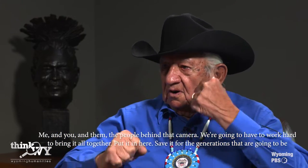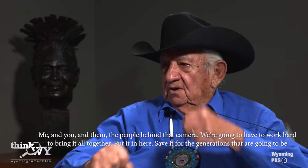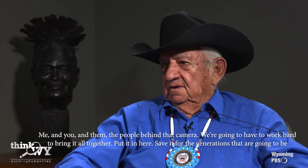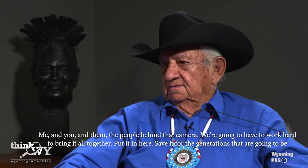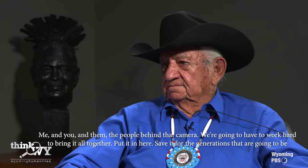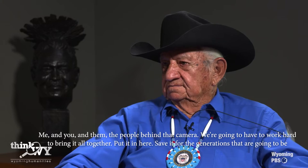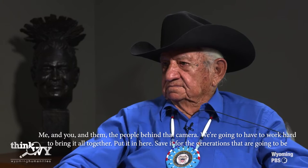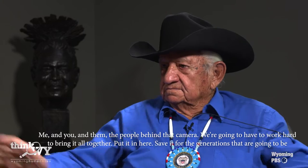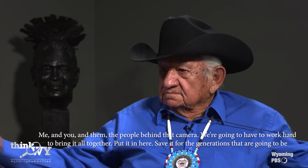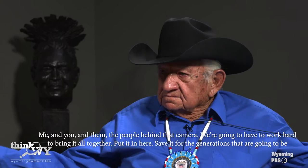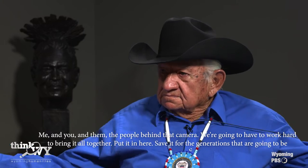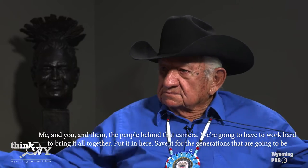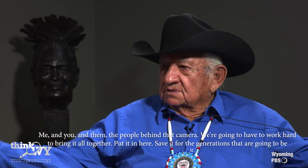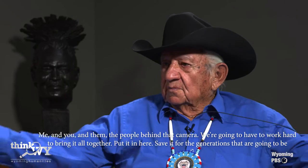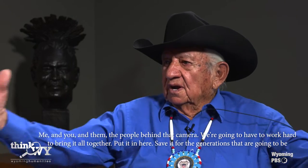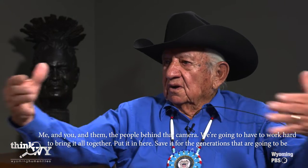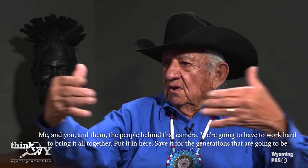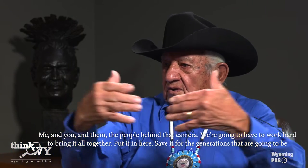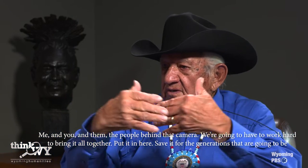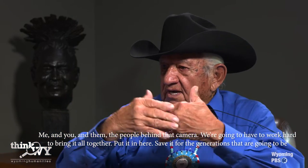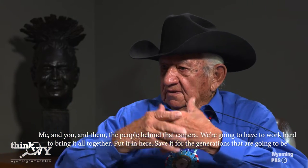hard to bring it all together.